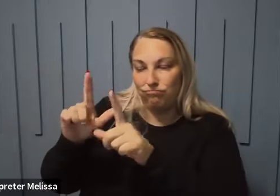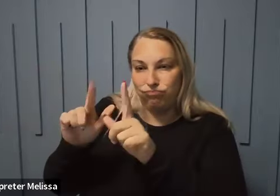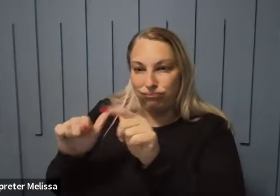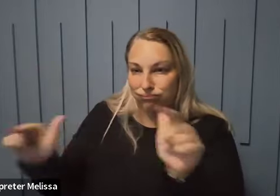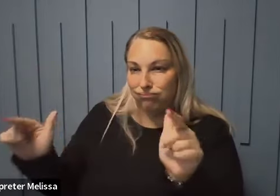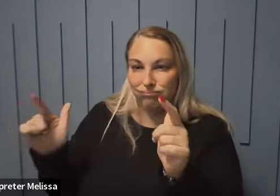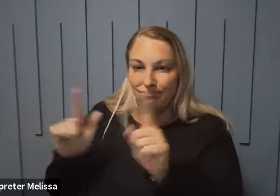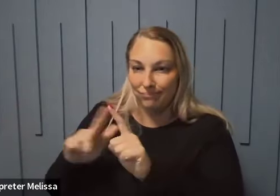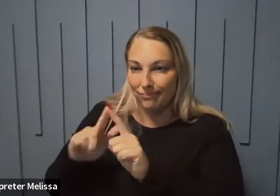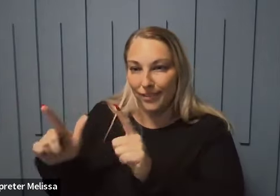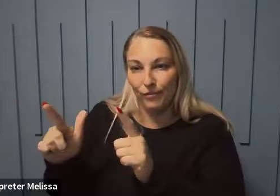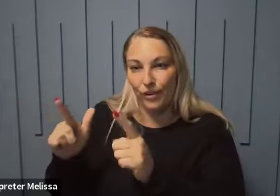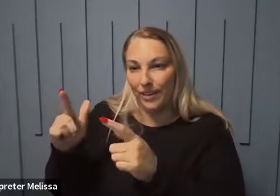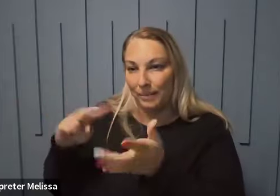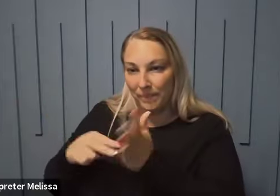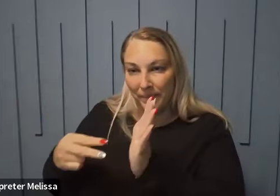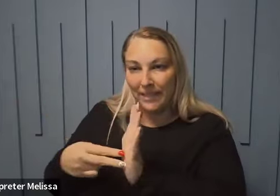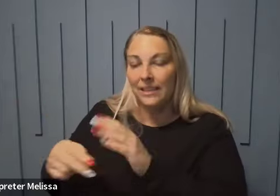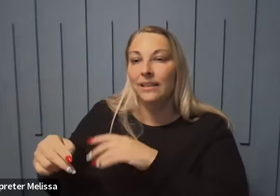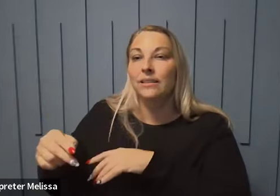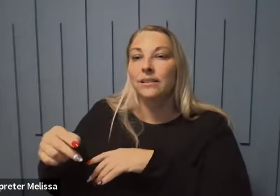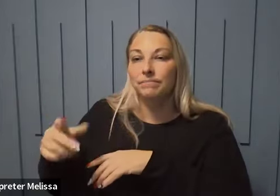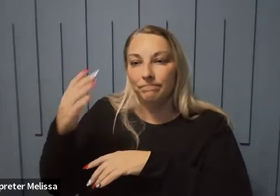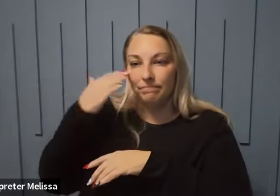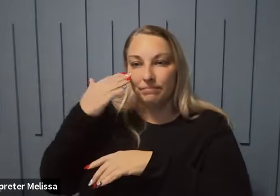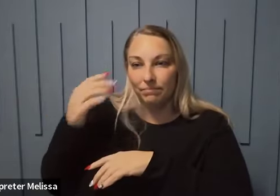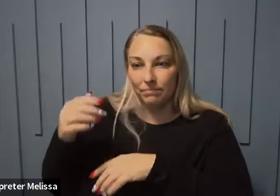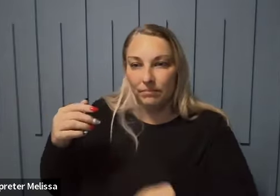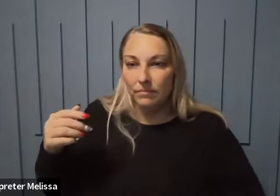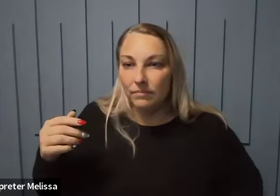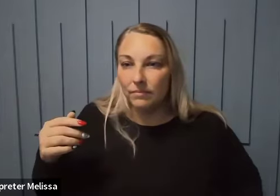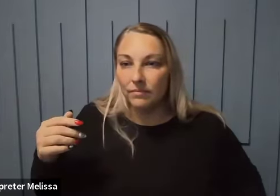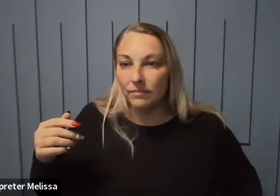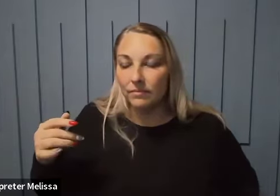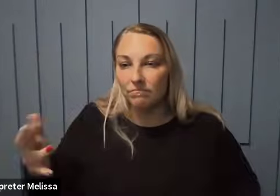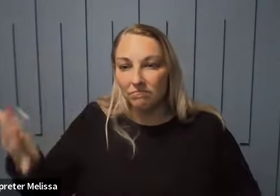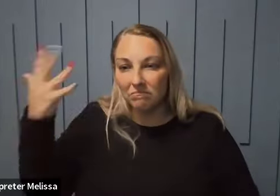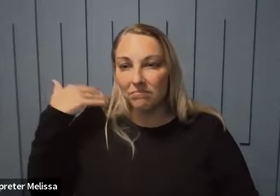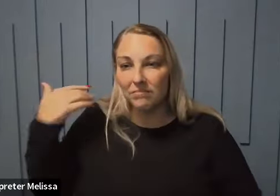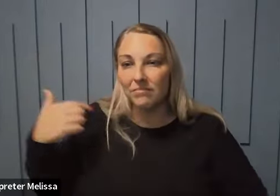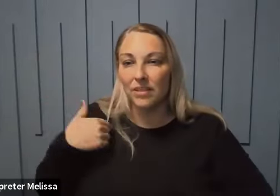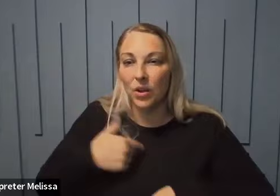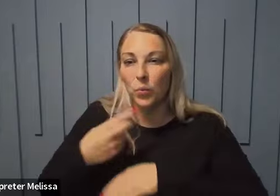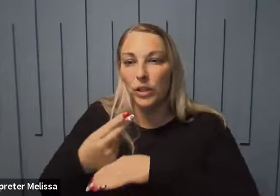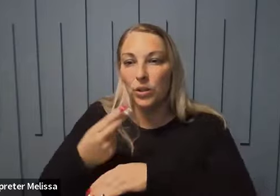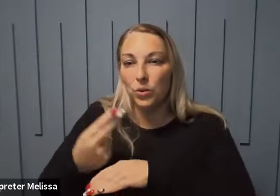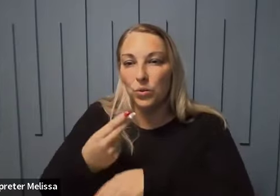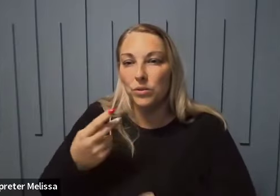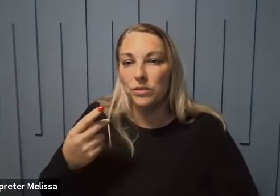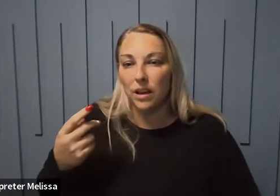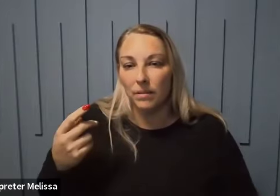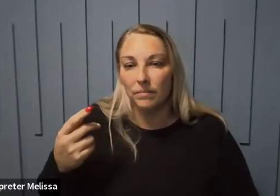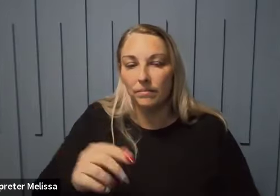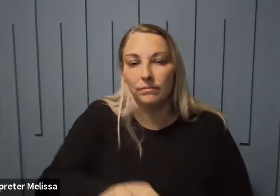again, once upon a time, we used the Fairview curriculum here at ISD eons ago, like very long time ago, late